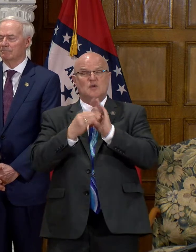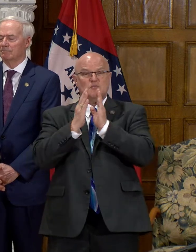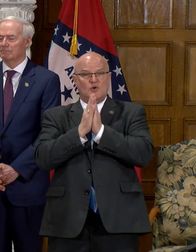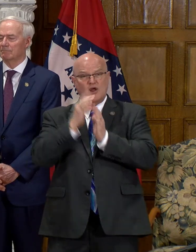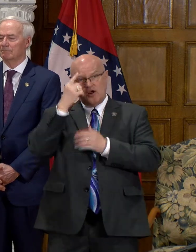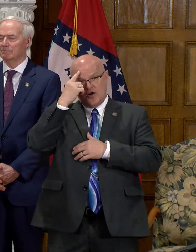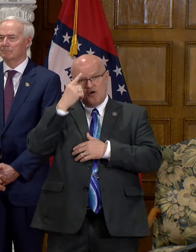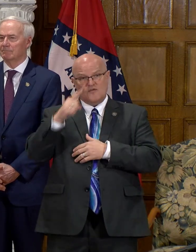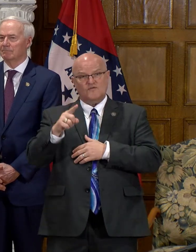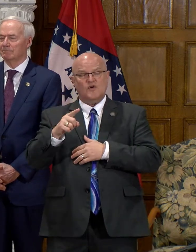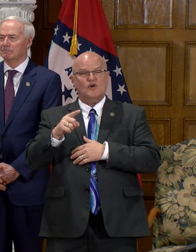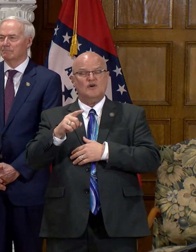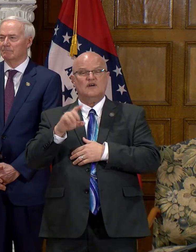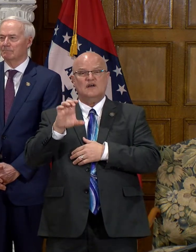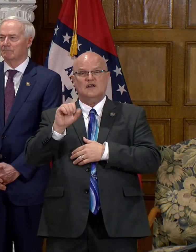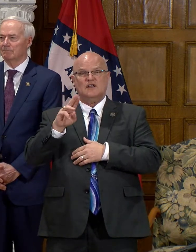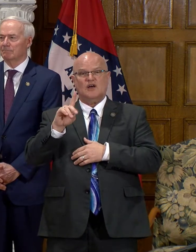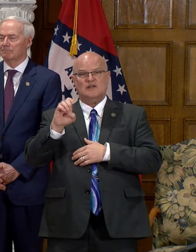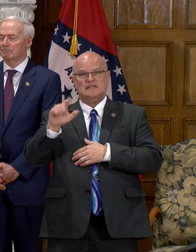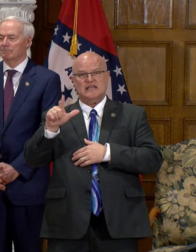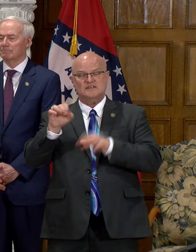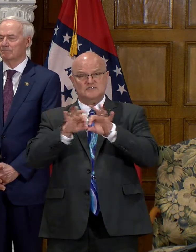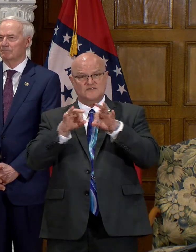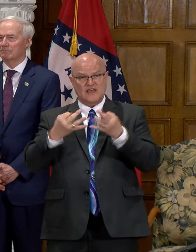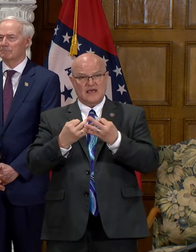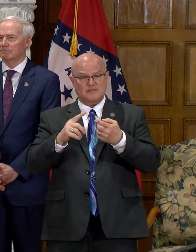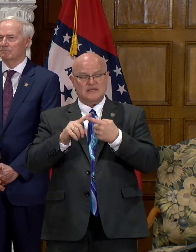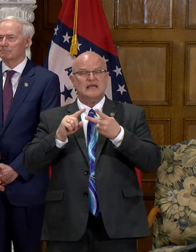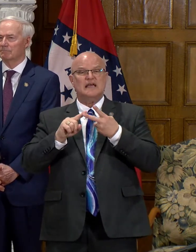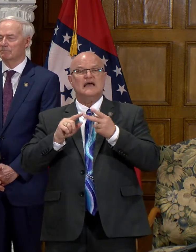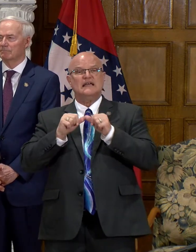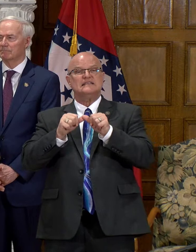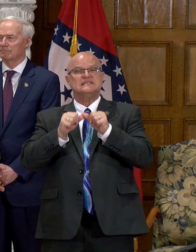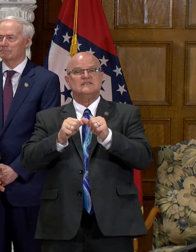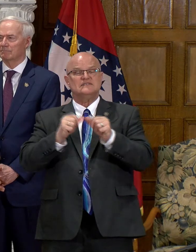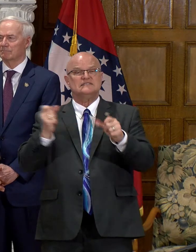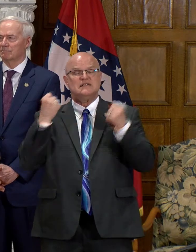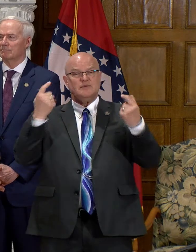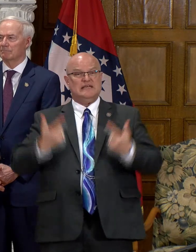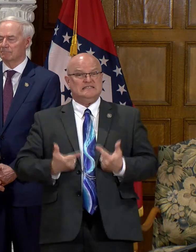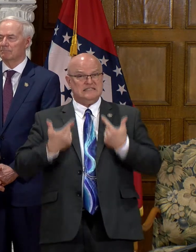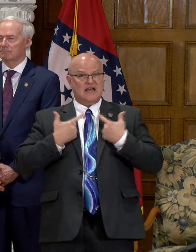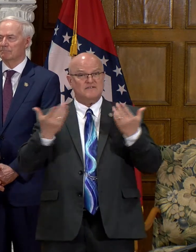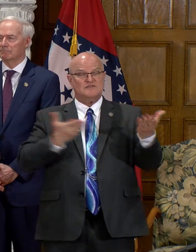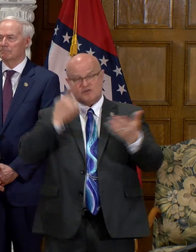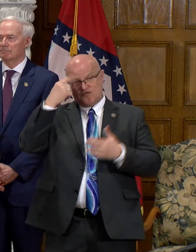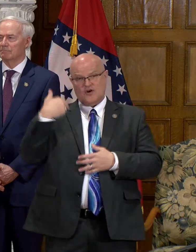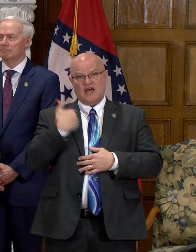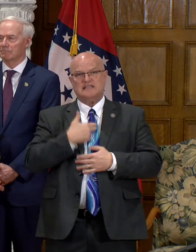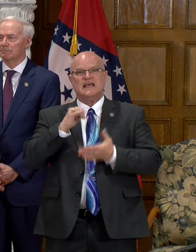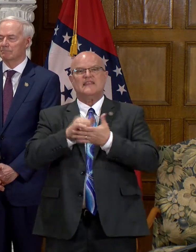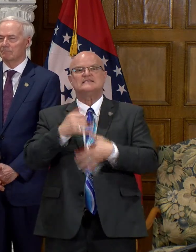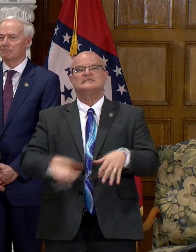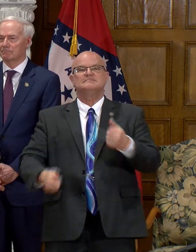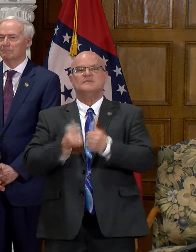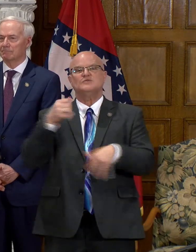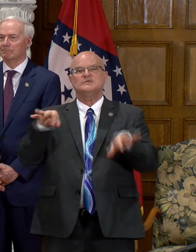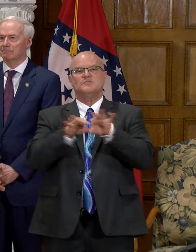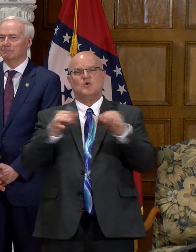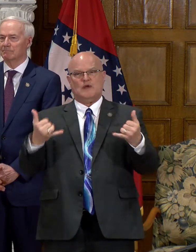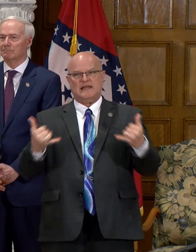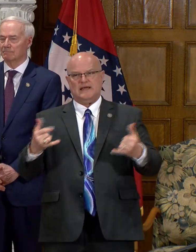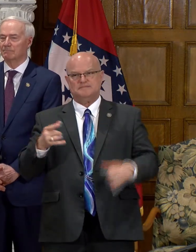prayer for Sergeant Cadell's family and continue to celebrate his life of service. For us, that is most important right now.